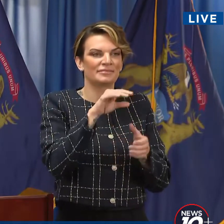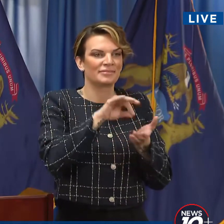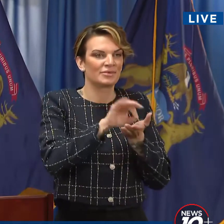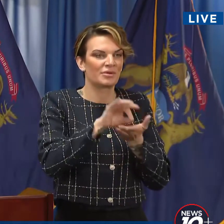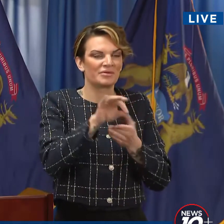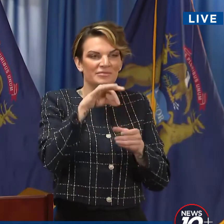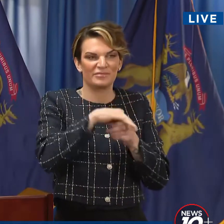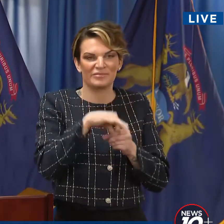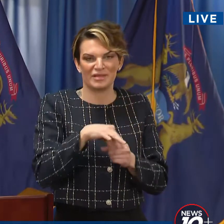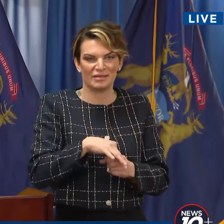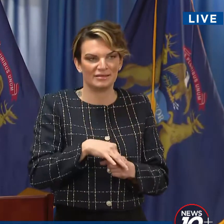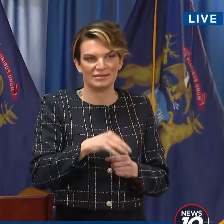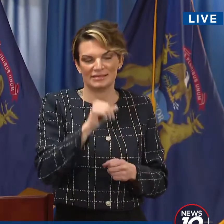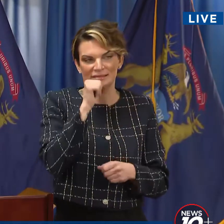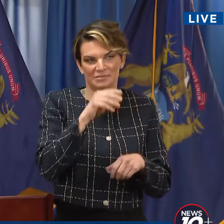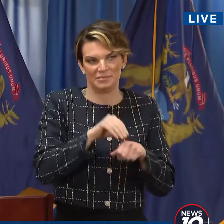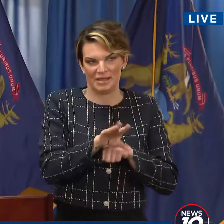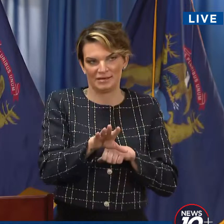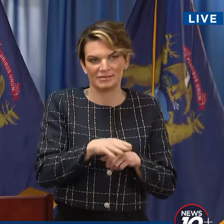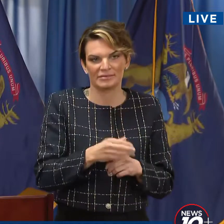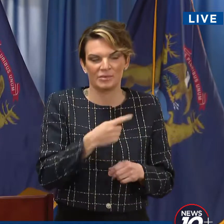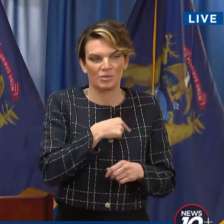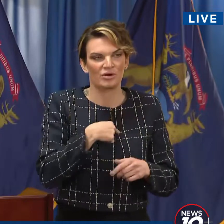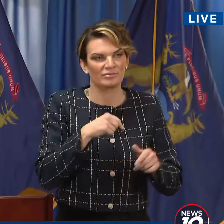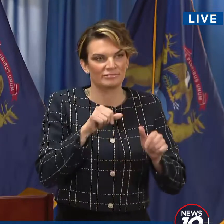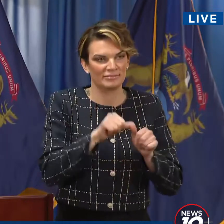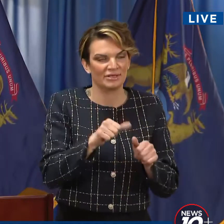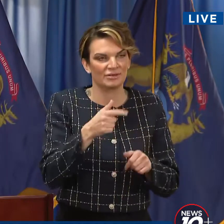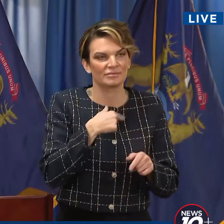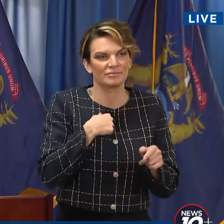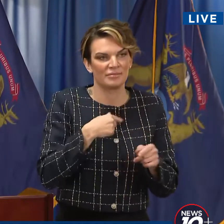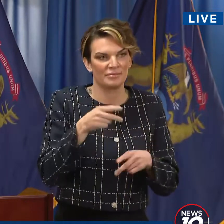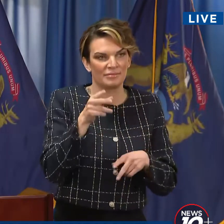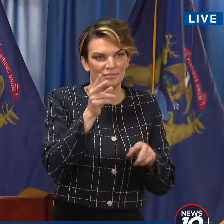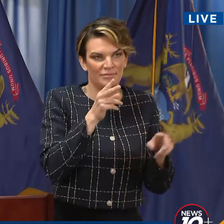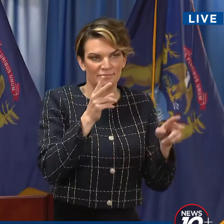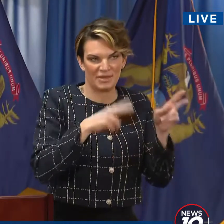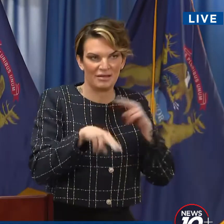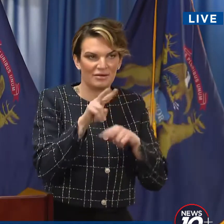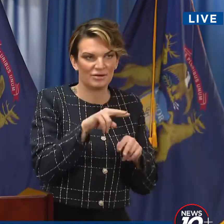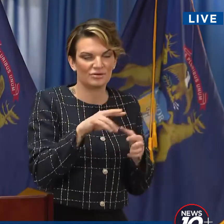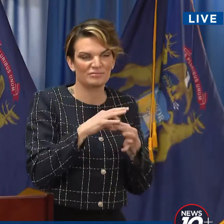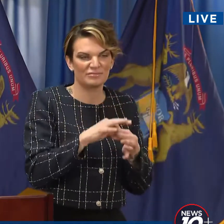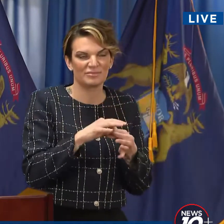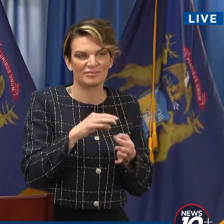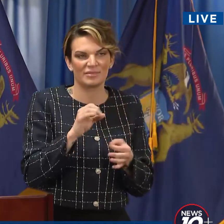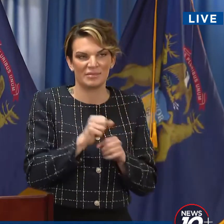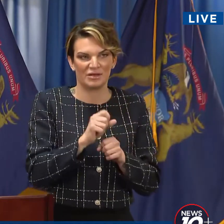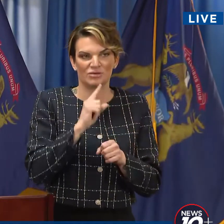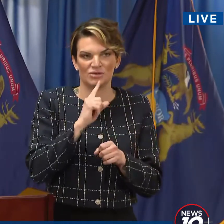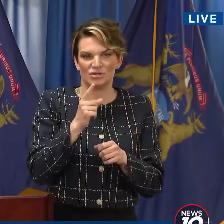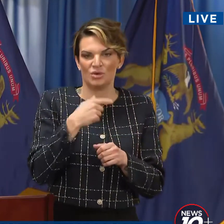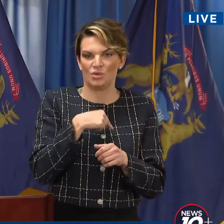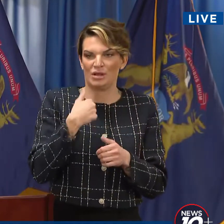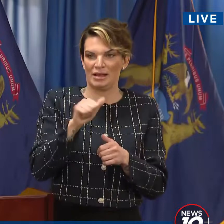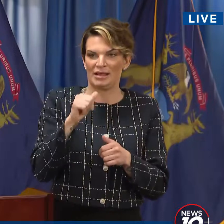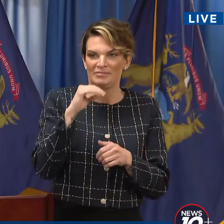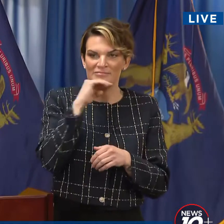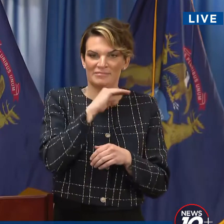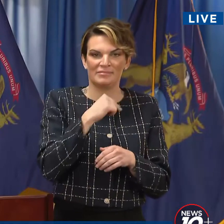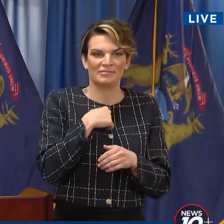any valid votes. And we're continuing to monitor the chatter around that and other things to be able to debunk things as they